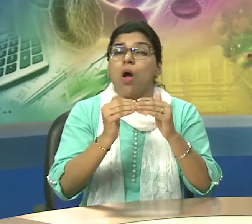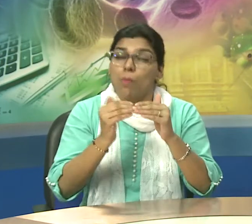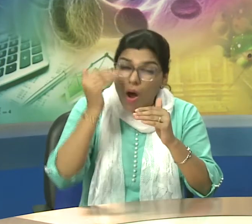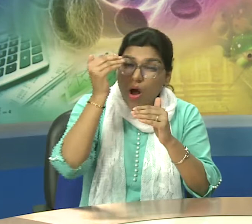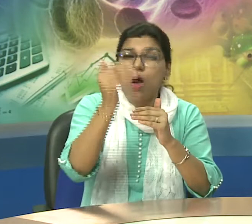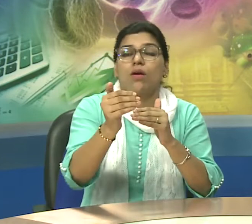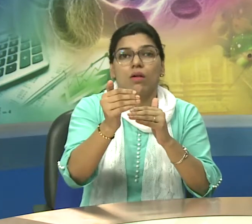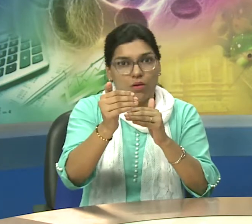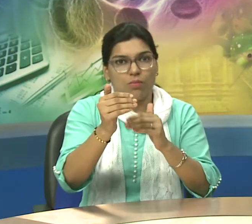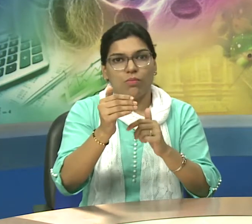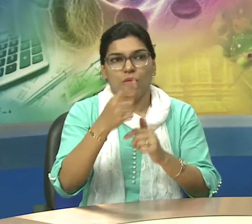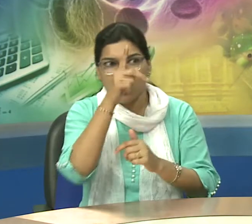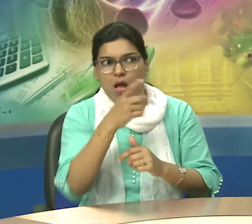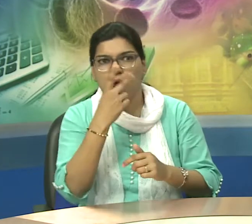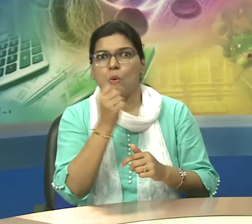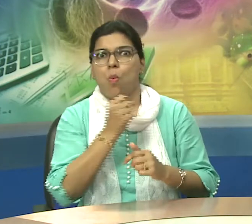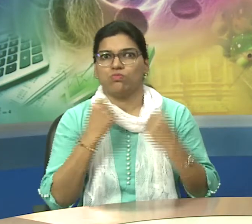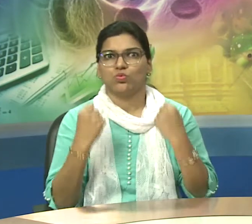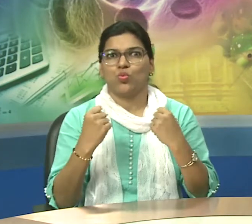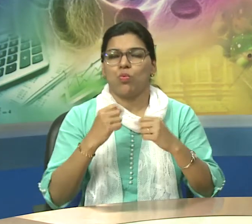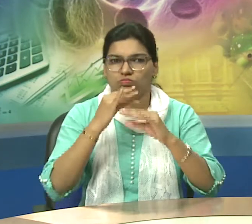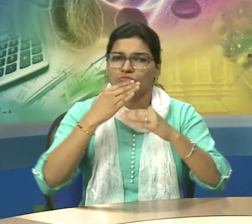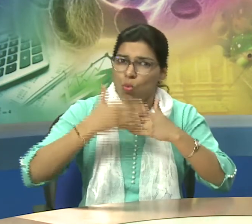than 8 decades